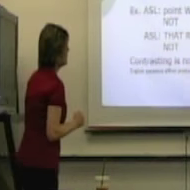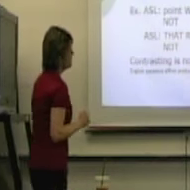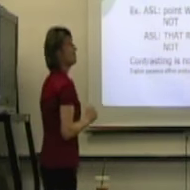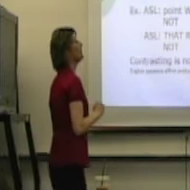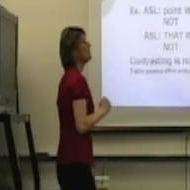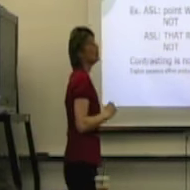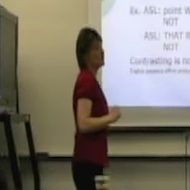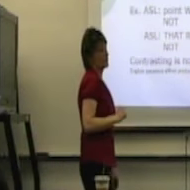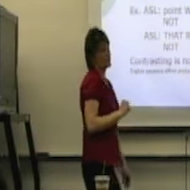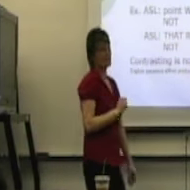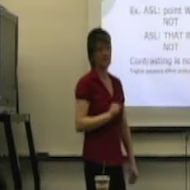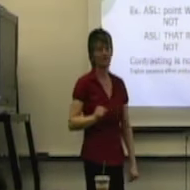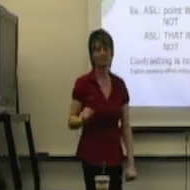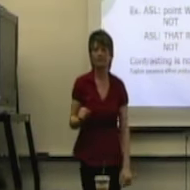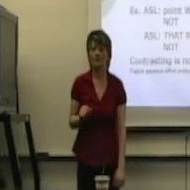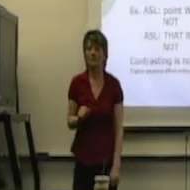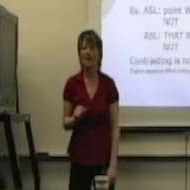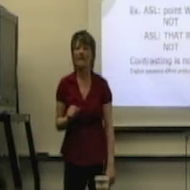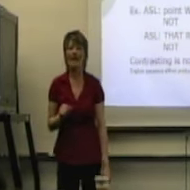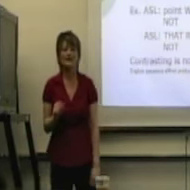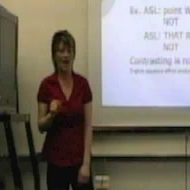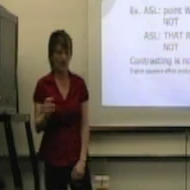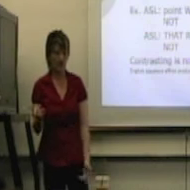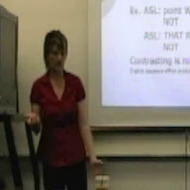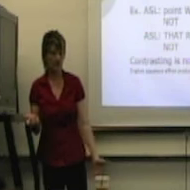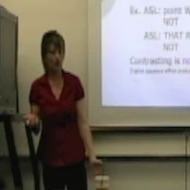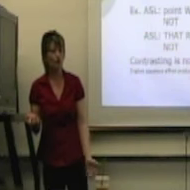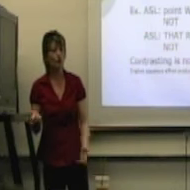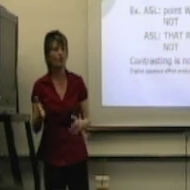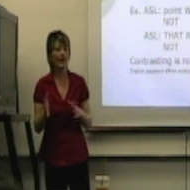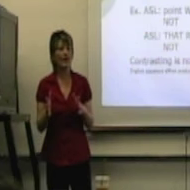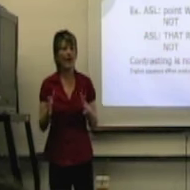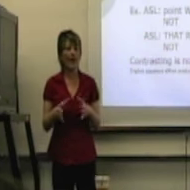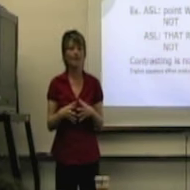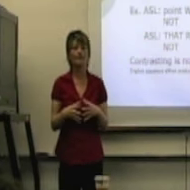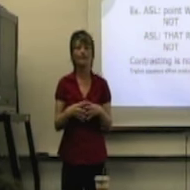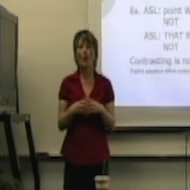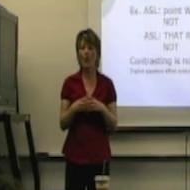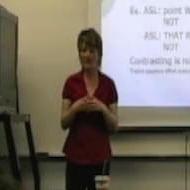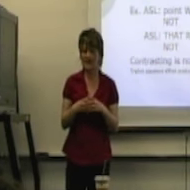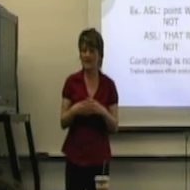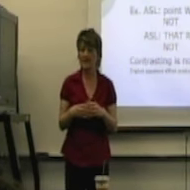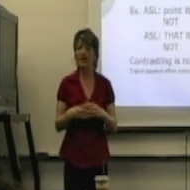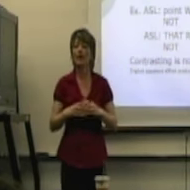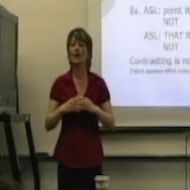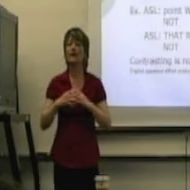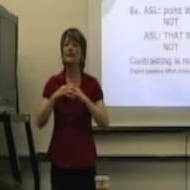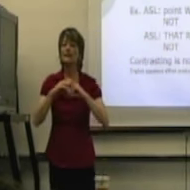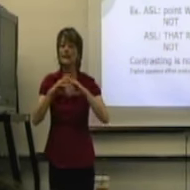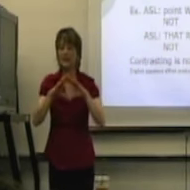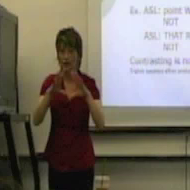the features of ASL to make a point